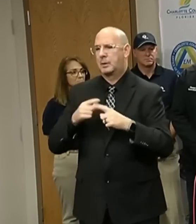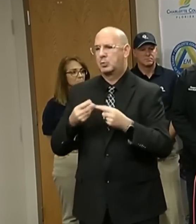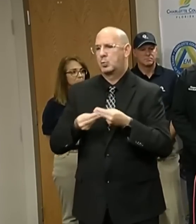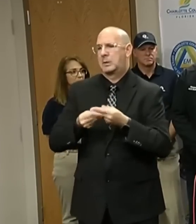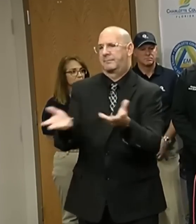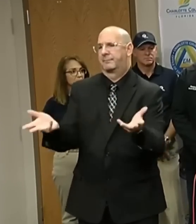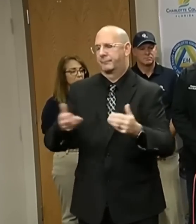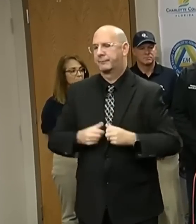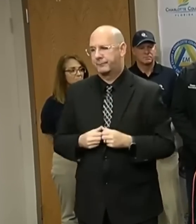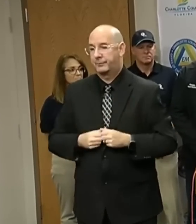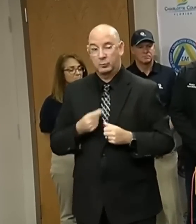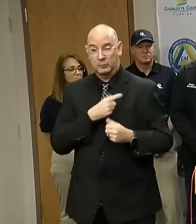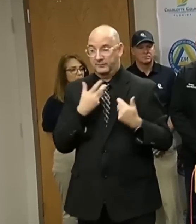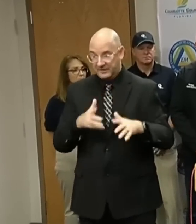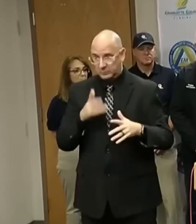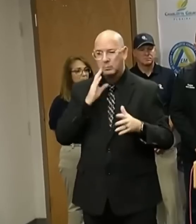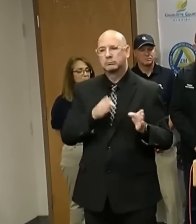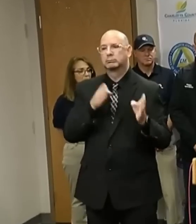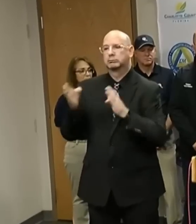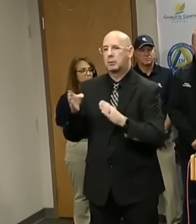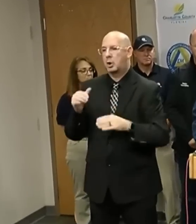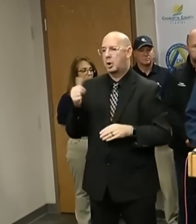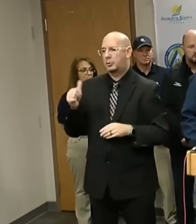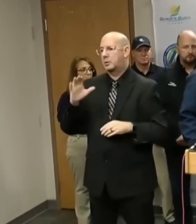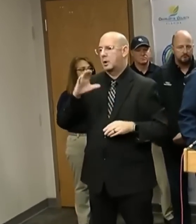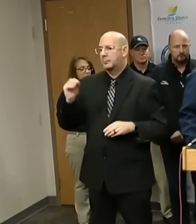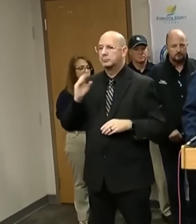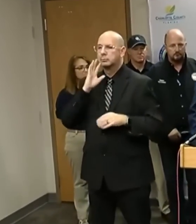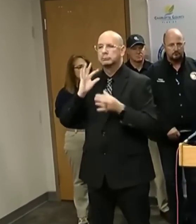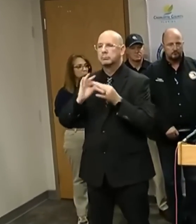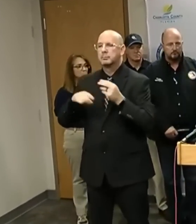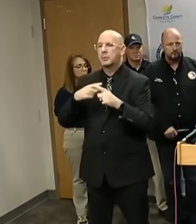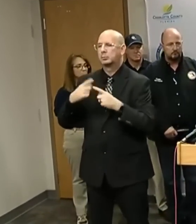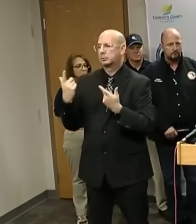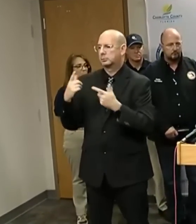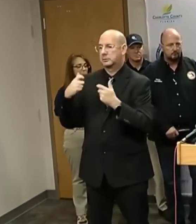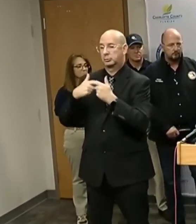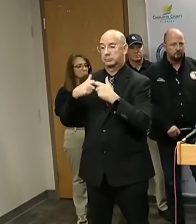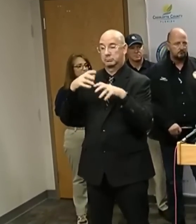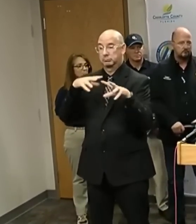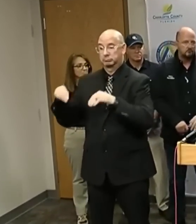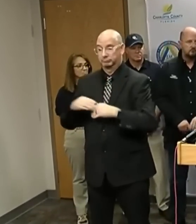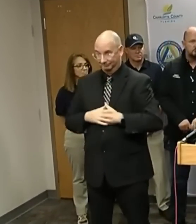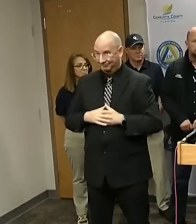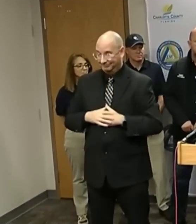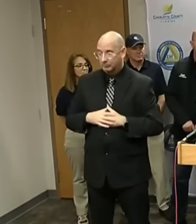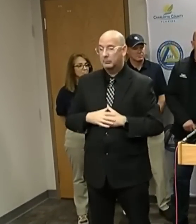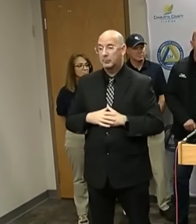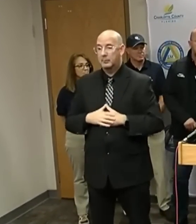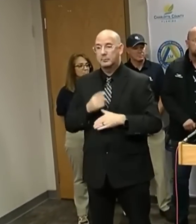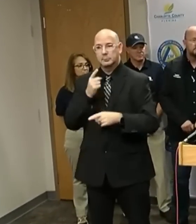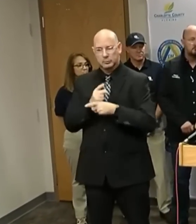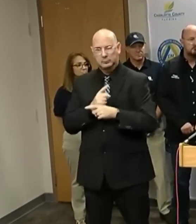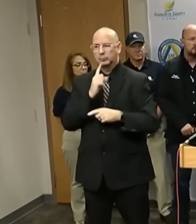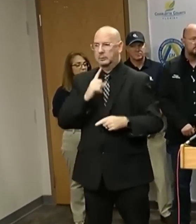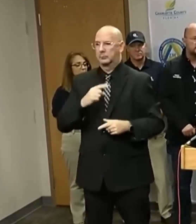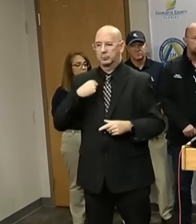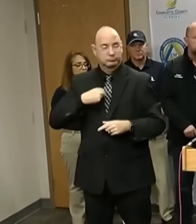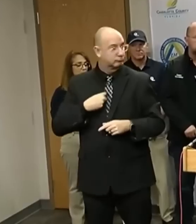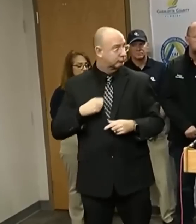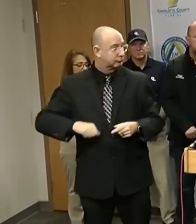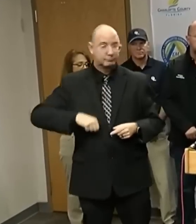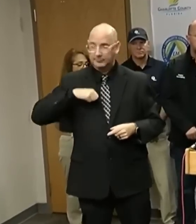from FP&L will give an update on the power situation. No, I just have to echo that. We are just so proud of the people of Southwest Florida,